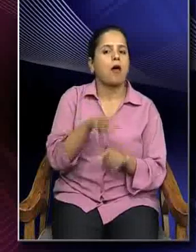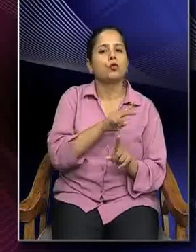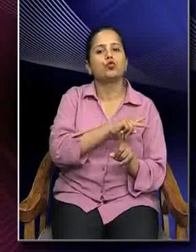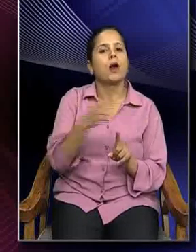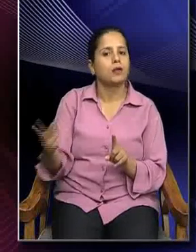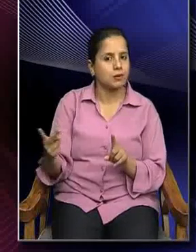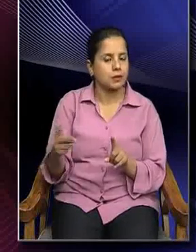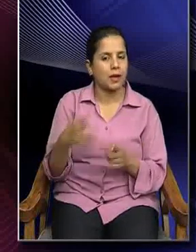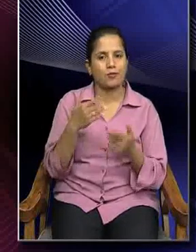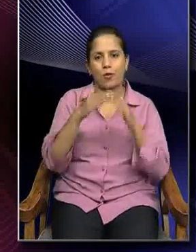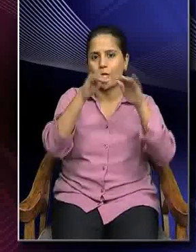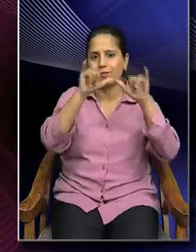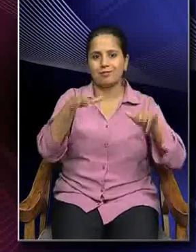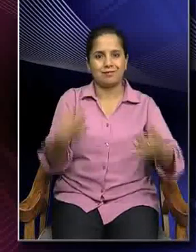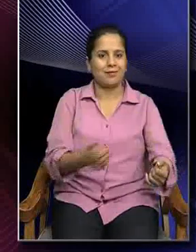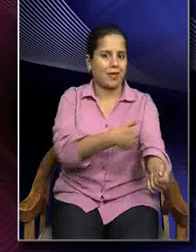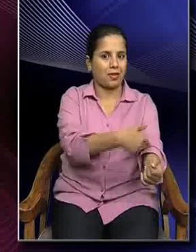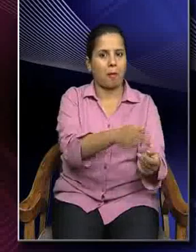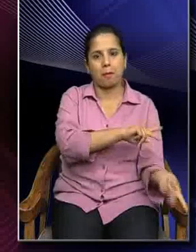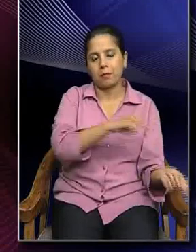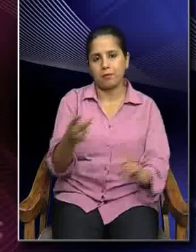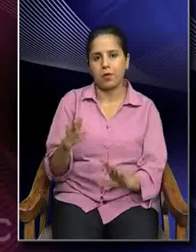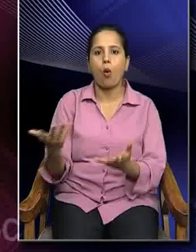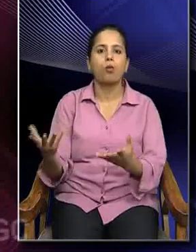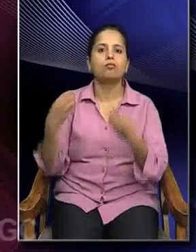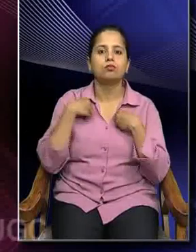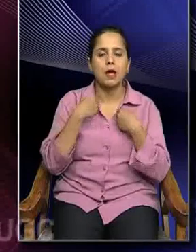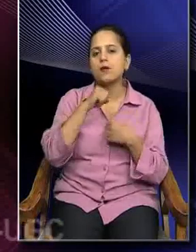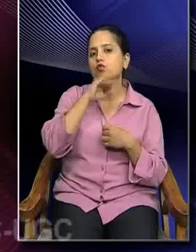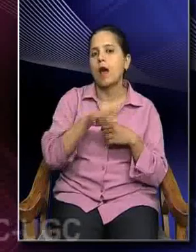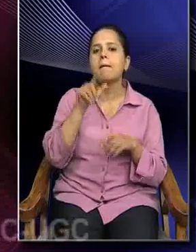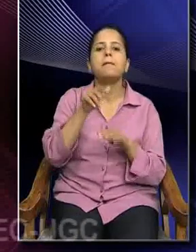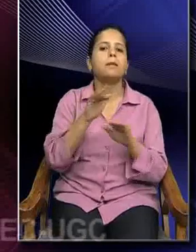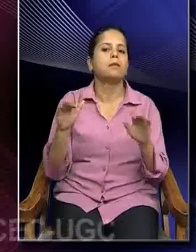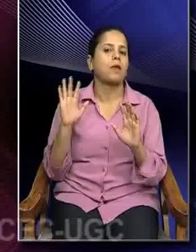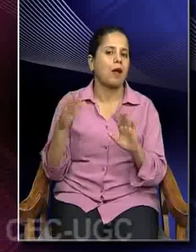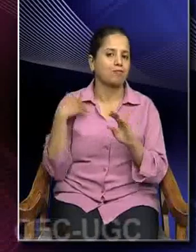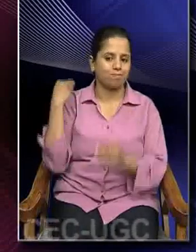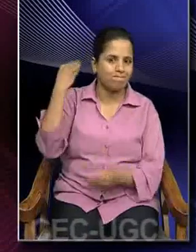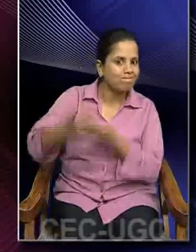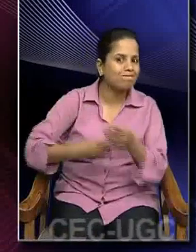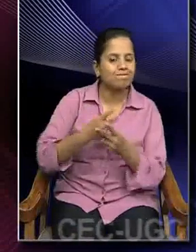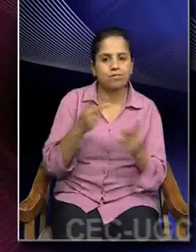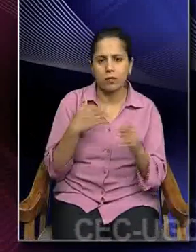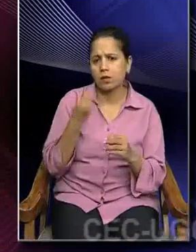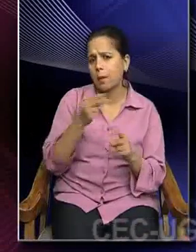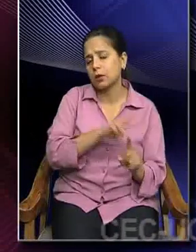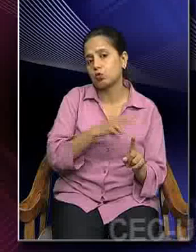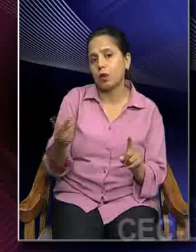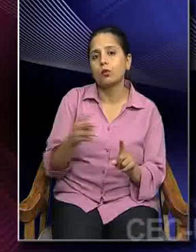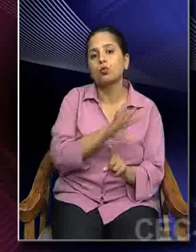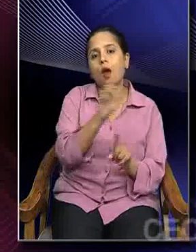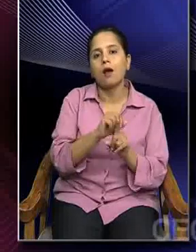our property or our inheritance to the young ones, we also transfer certain